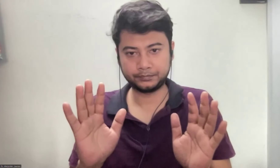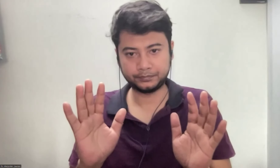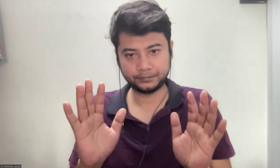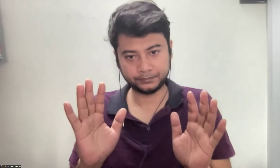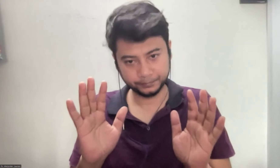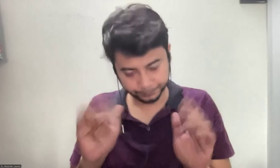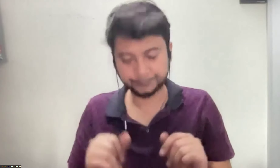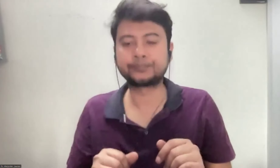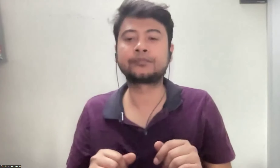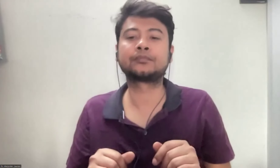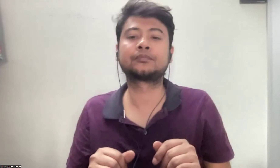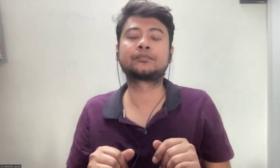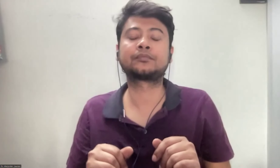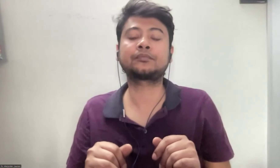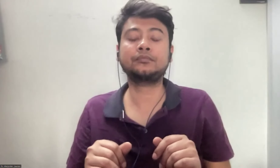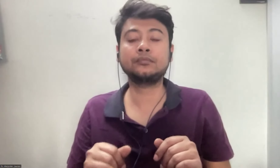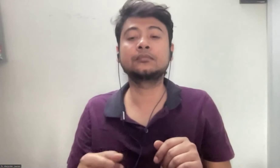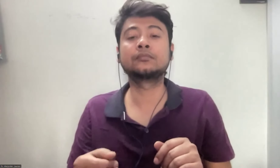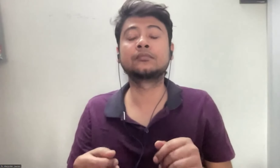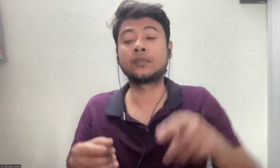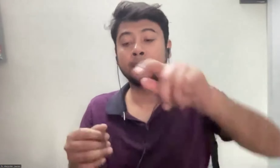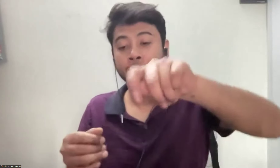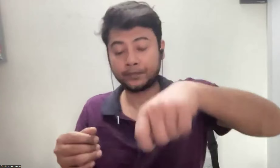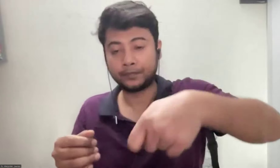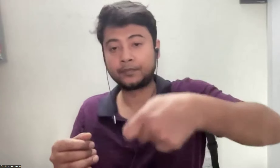Again, you take second time, you take water.